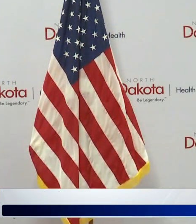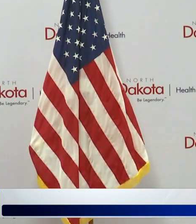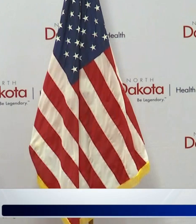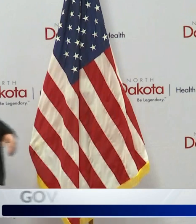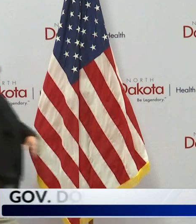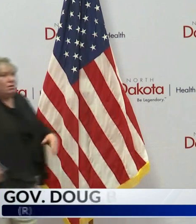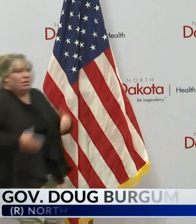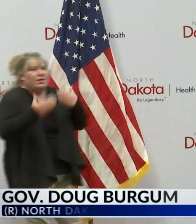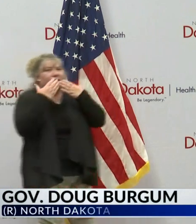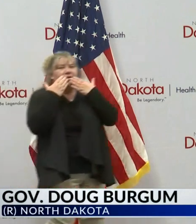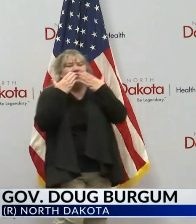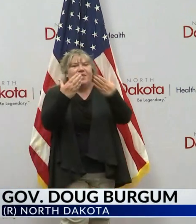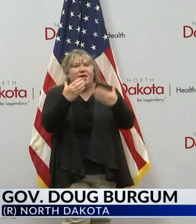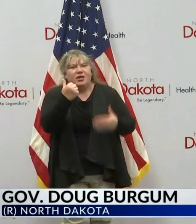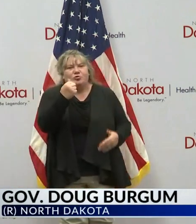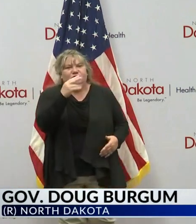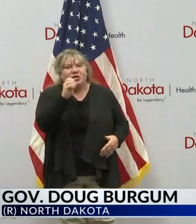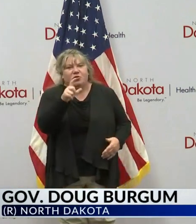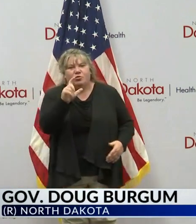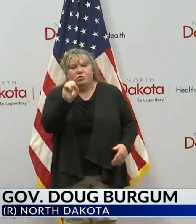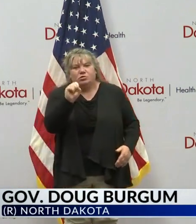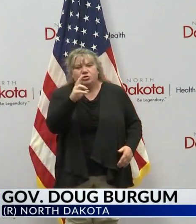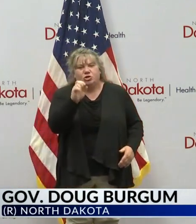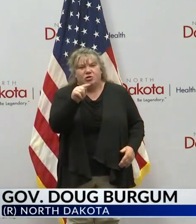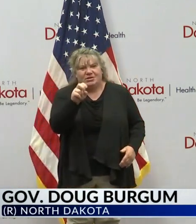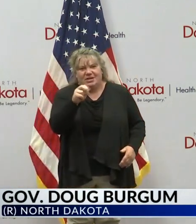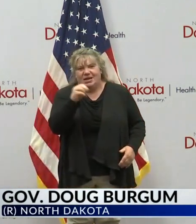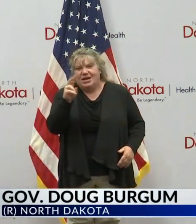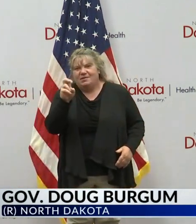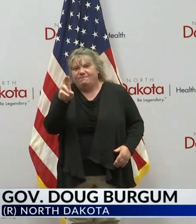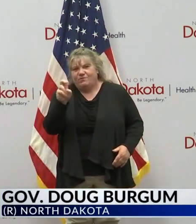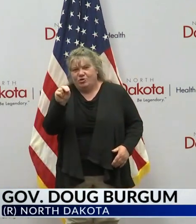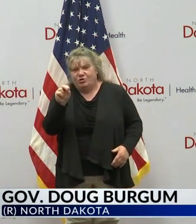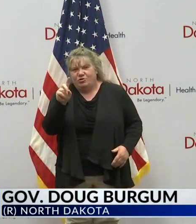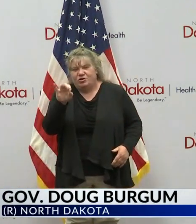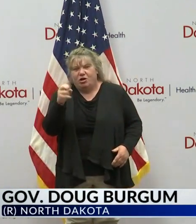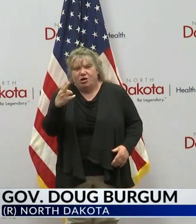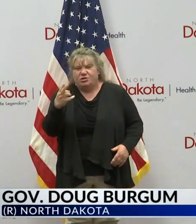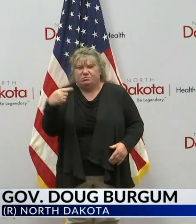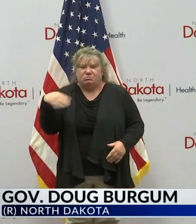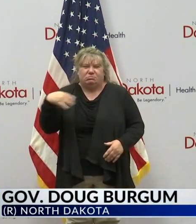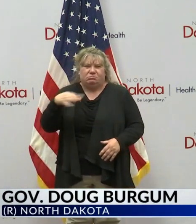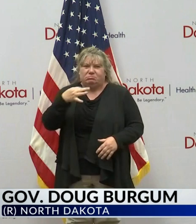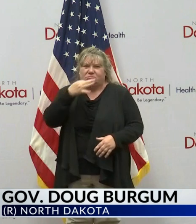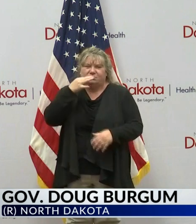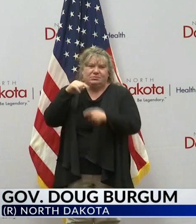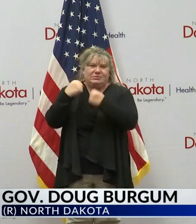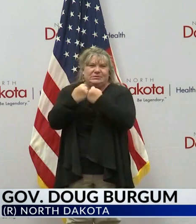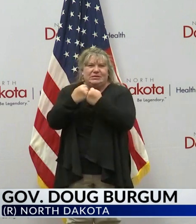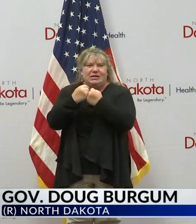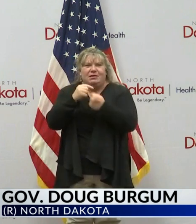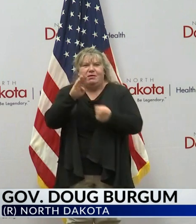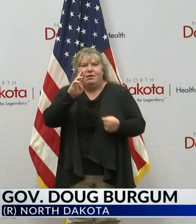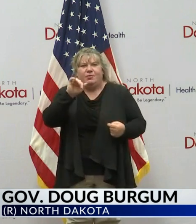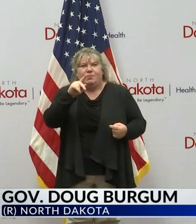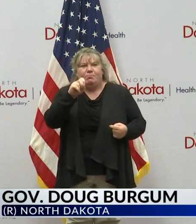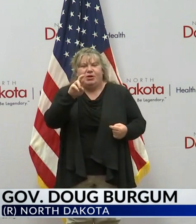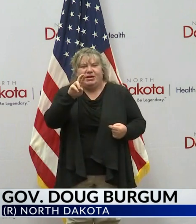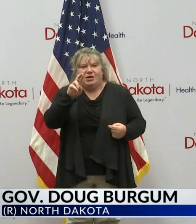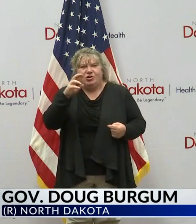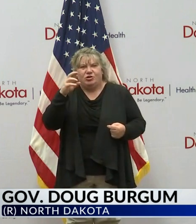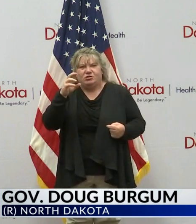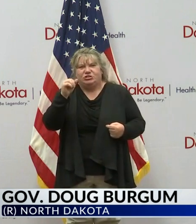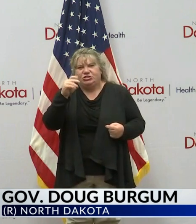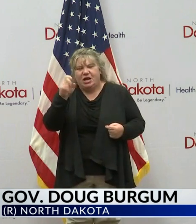Thank you, General Schulte, and thank you, Vern Dosh. We're at the dream team there of a brigadier general and a IT CEO